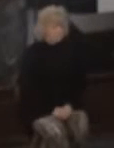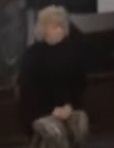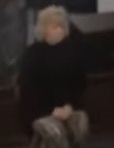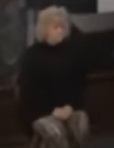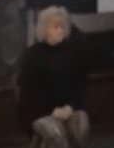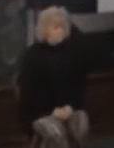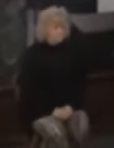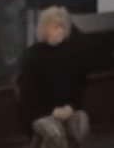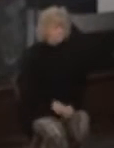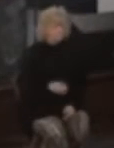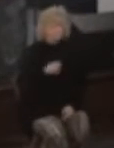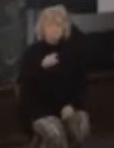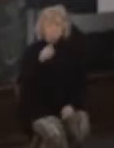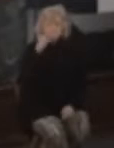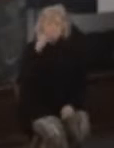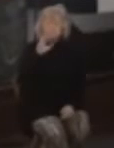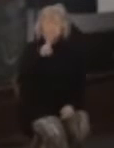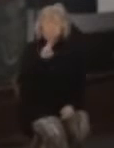Theodore Roosevelt